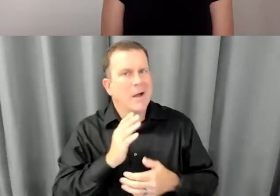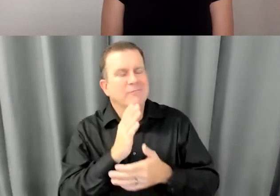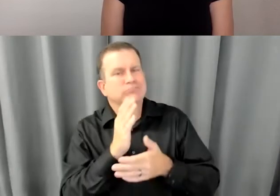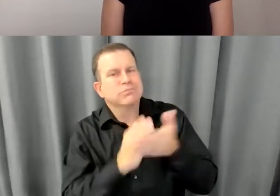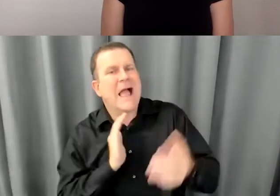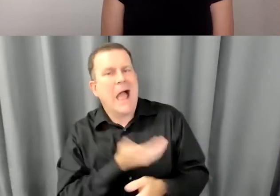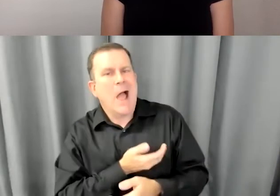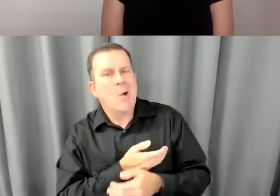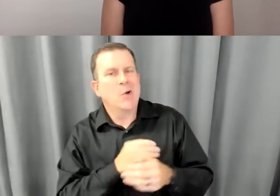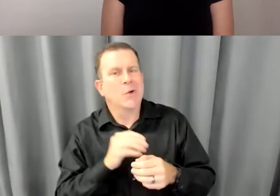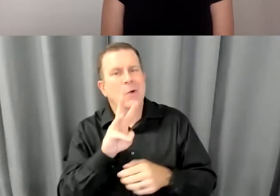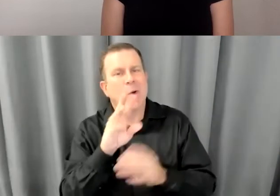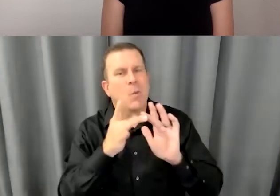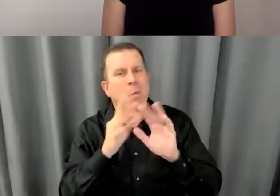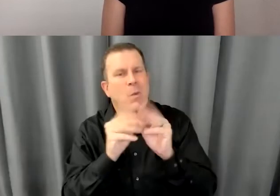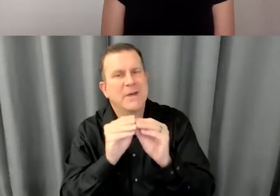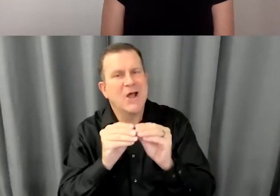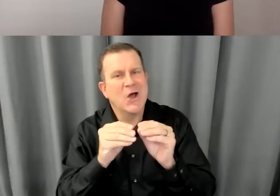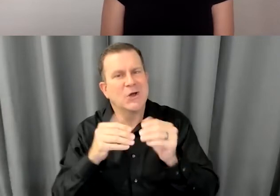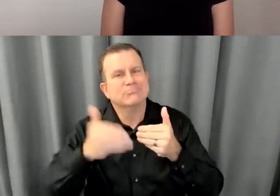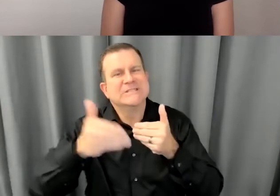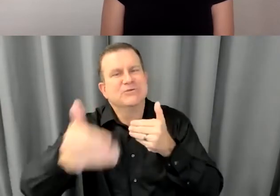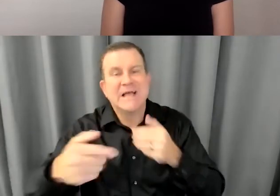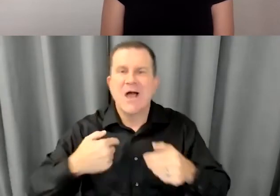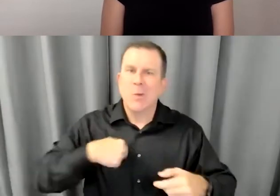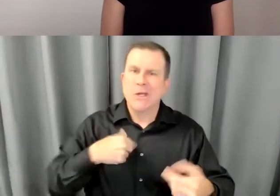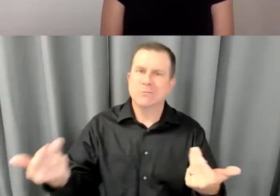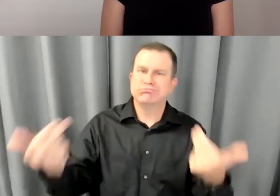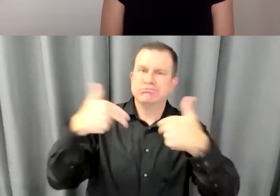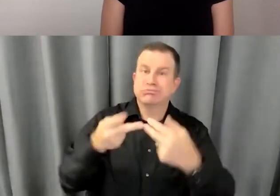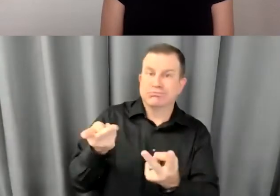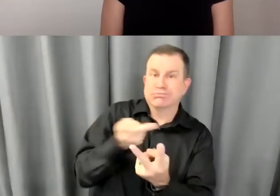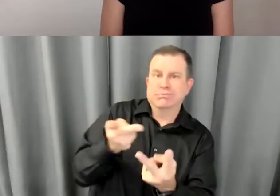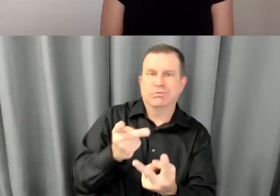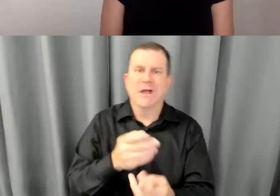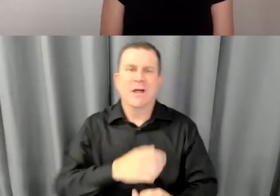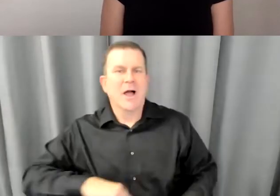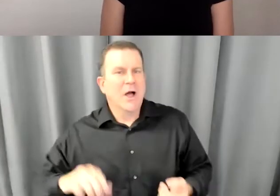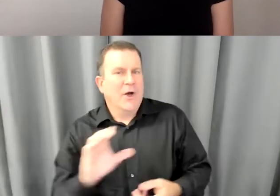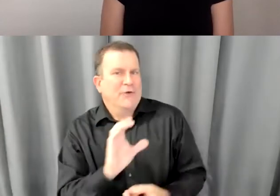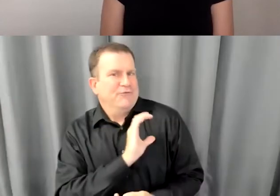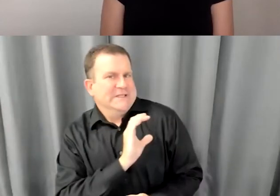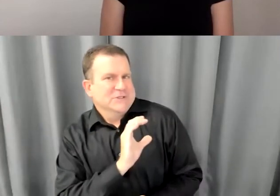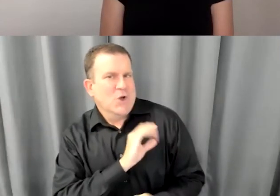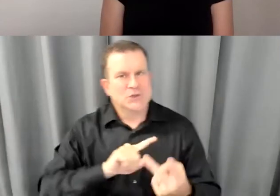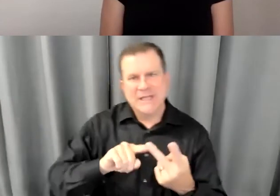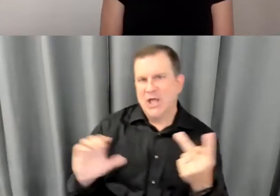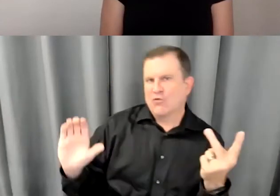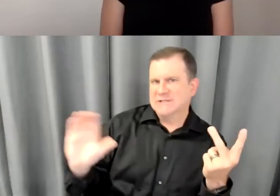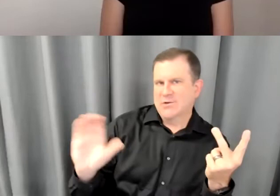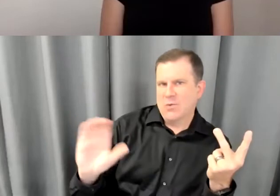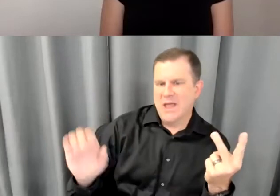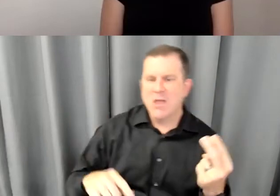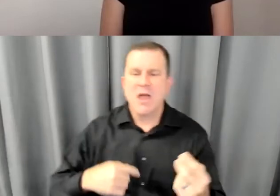by Christy Kochie and Christie Hauwiller, and they're going to be talking to us about American Sign Language and how